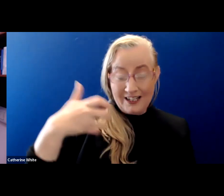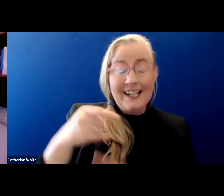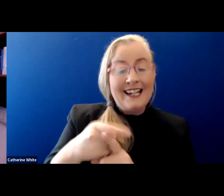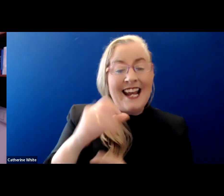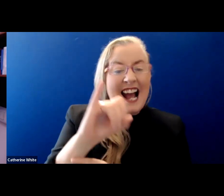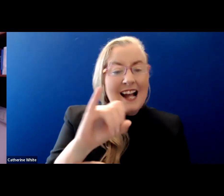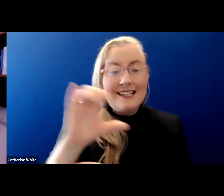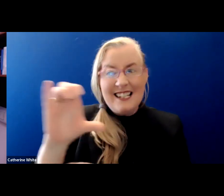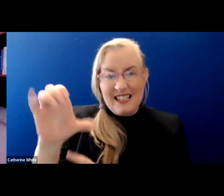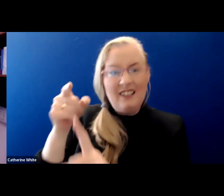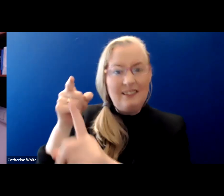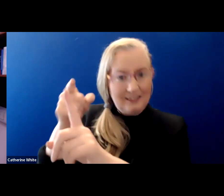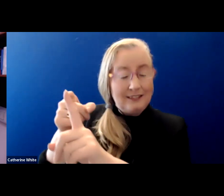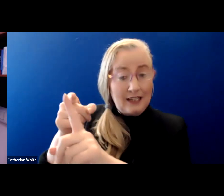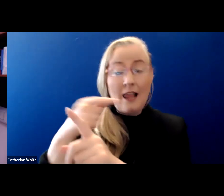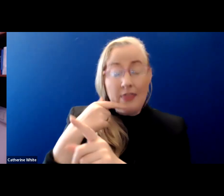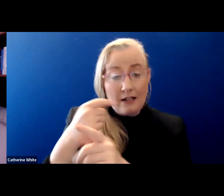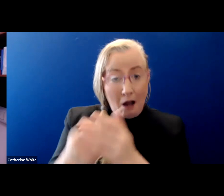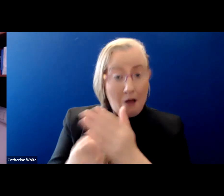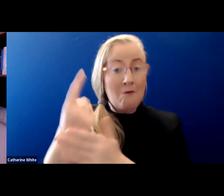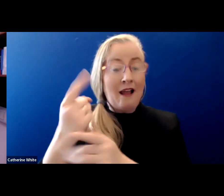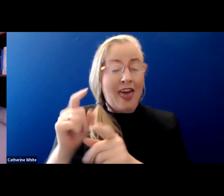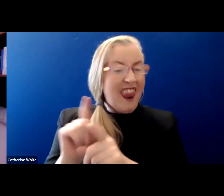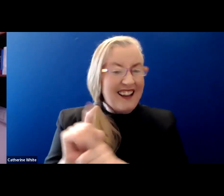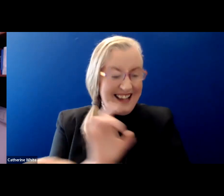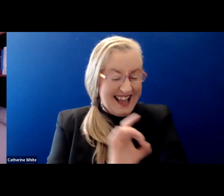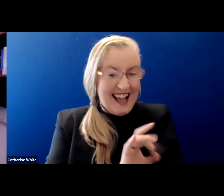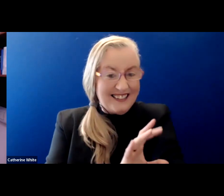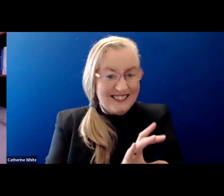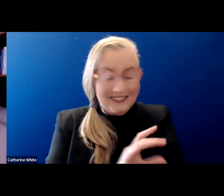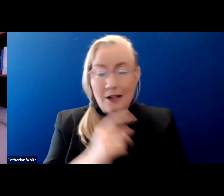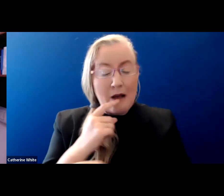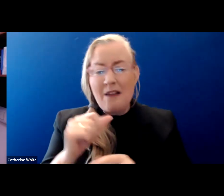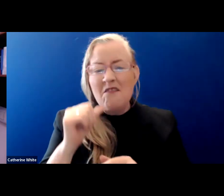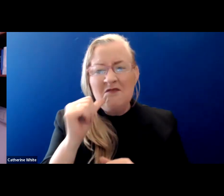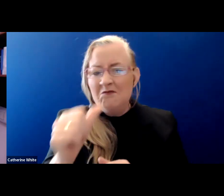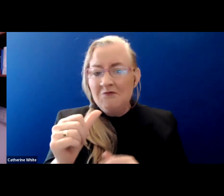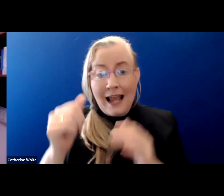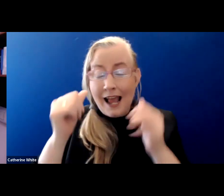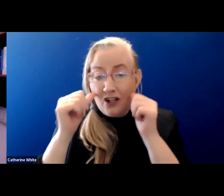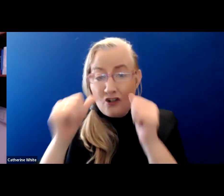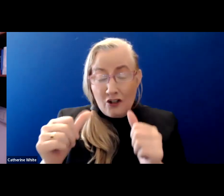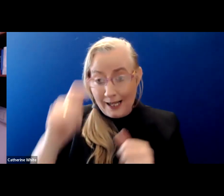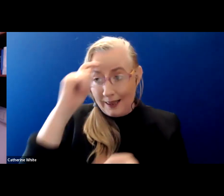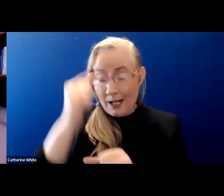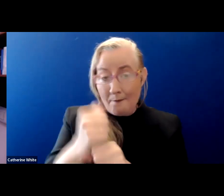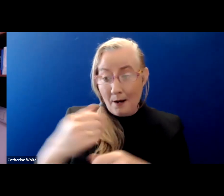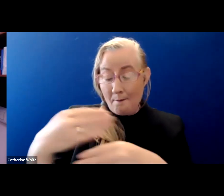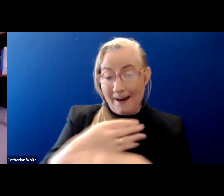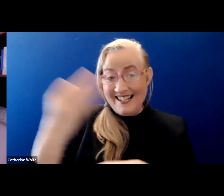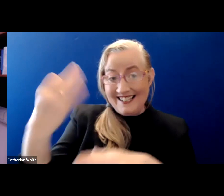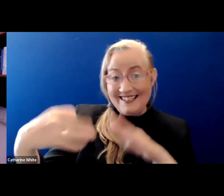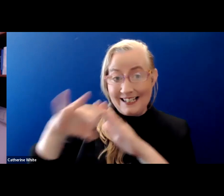has come about somewhat accidentally, it might be said, with little attention having been given to this possibility by states who